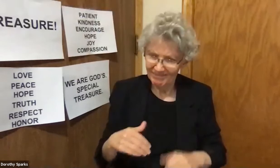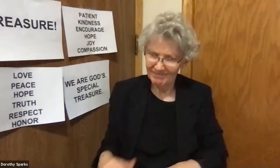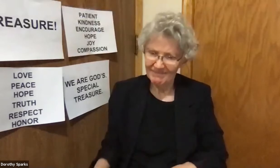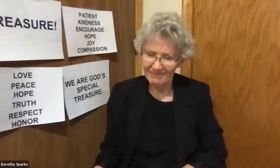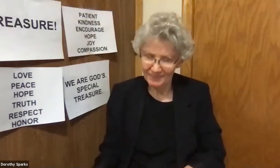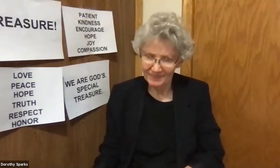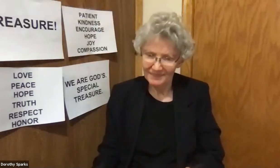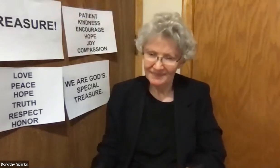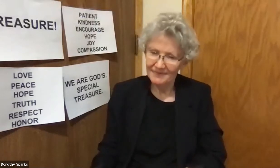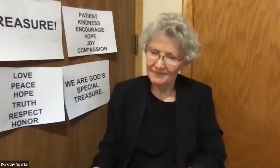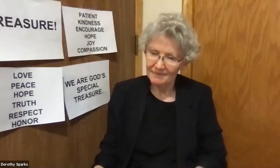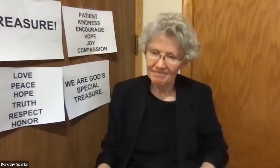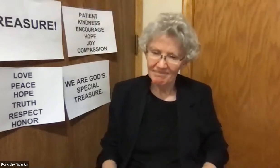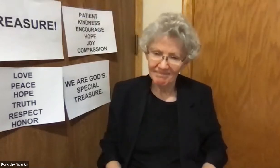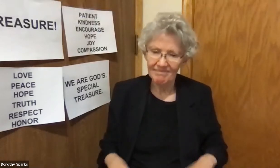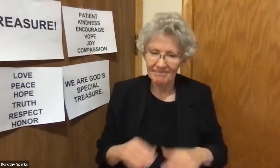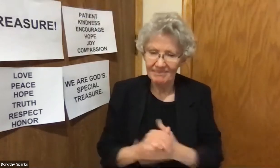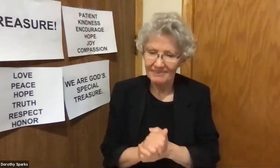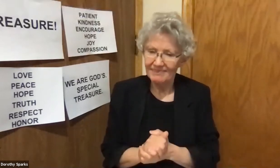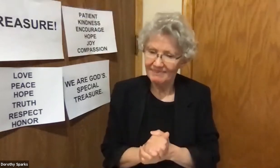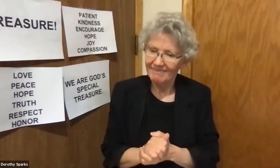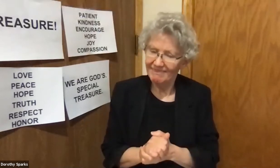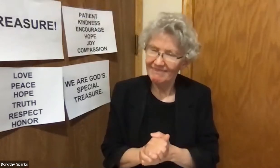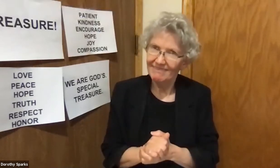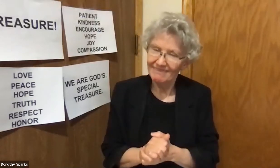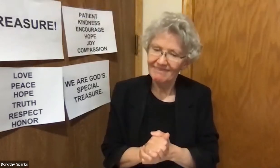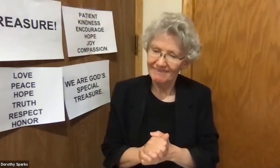God values and cherishes us.